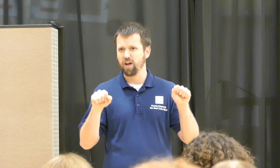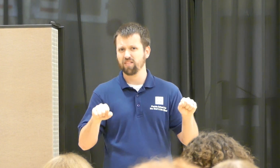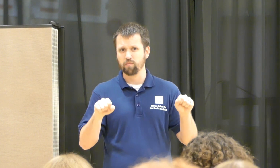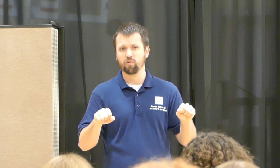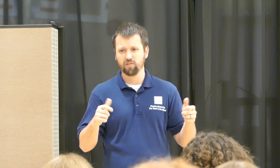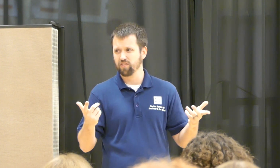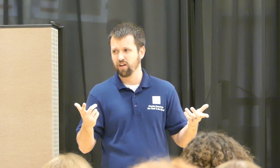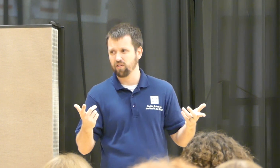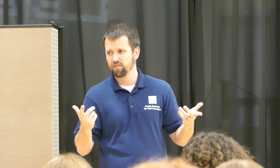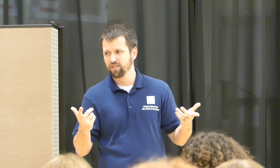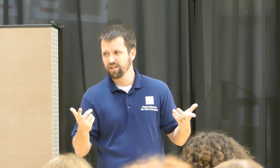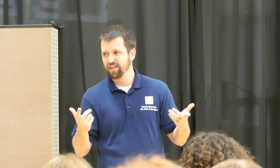possible.